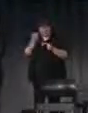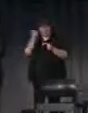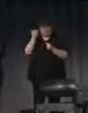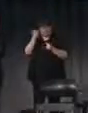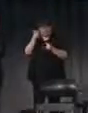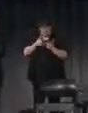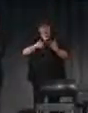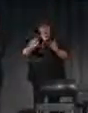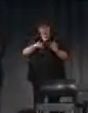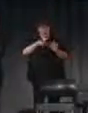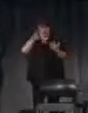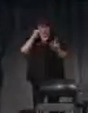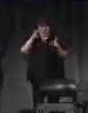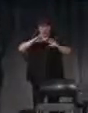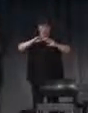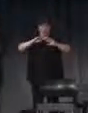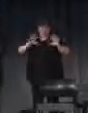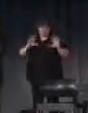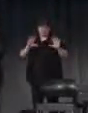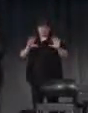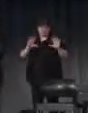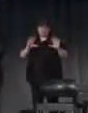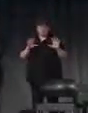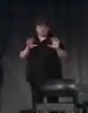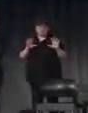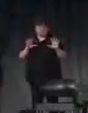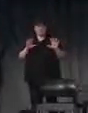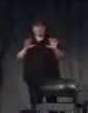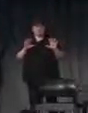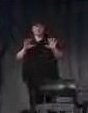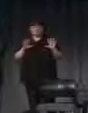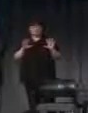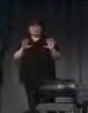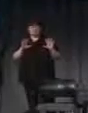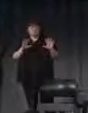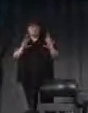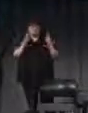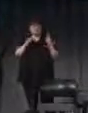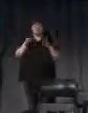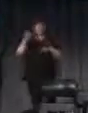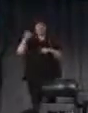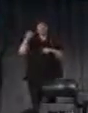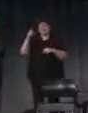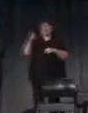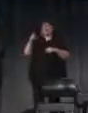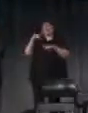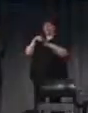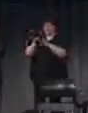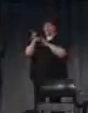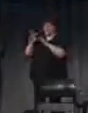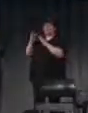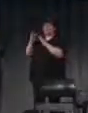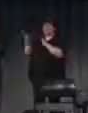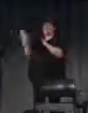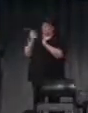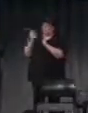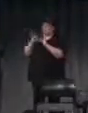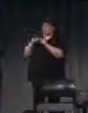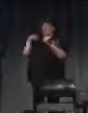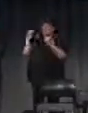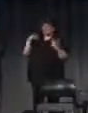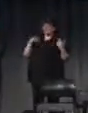all know that's pretty obvious, which is, just as Cage went into the anechoic chamber and came out realizing there was no such thing as